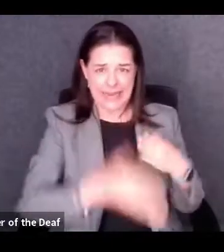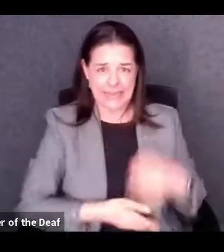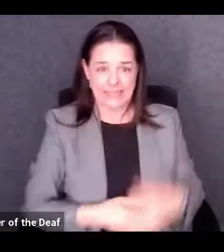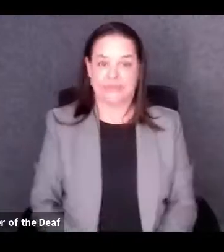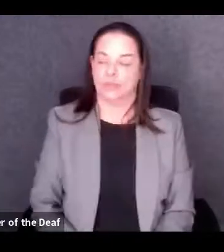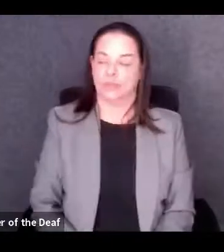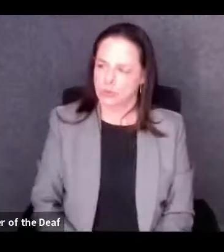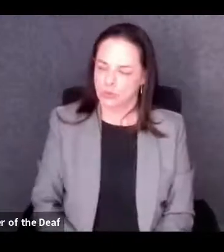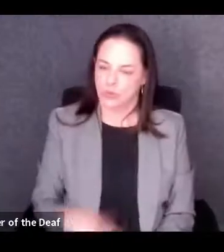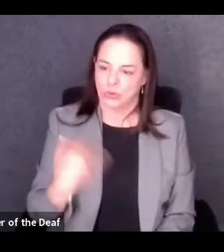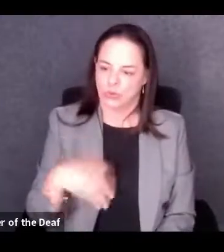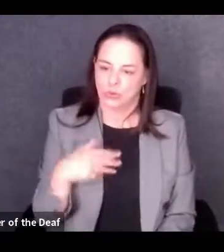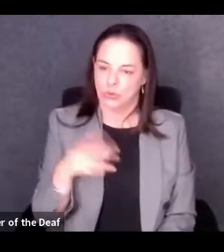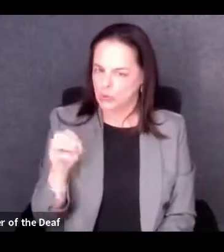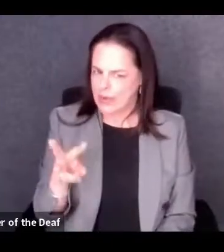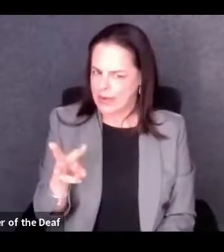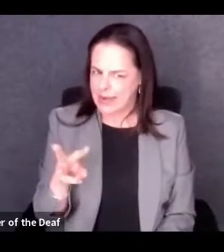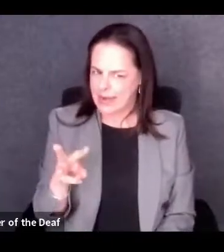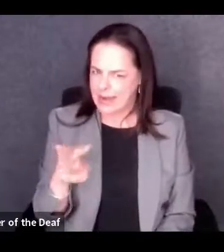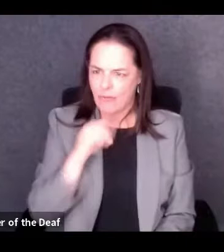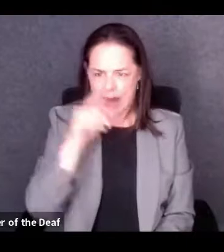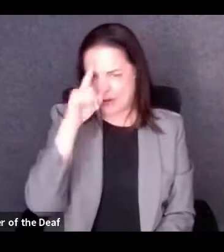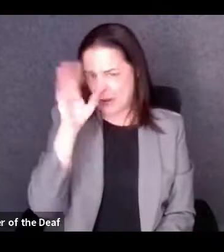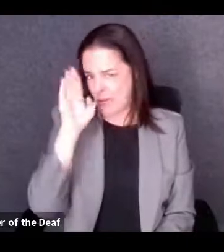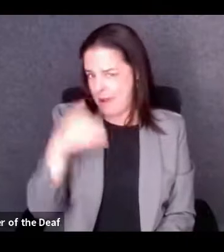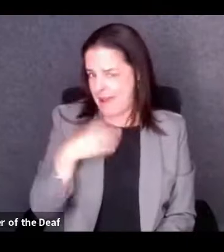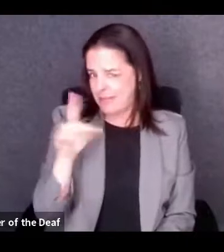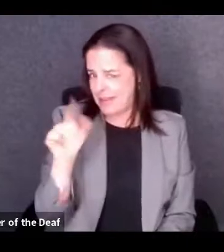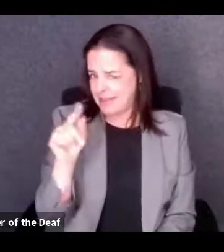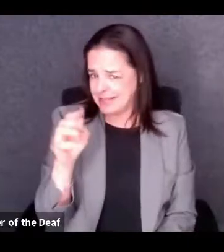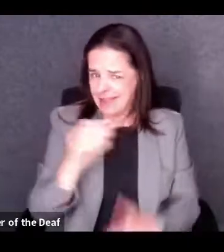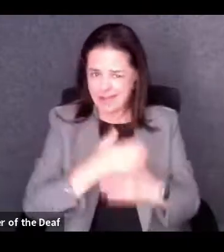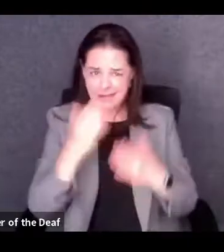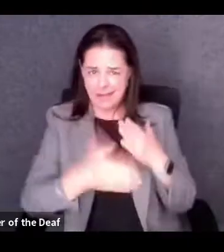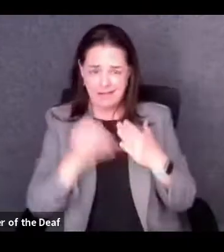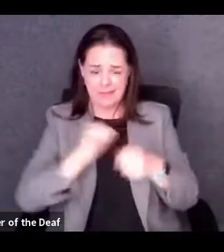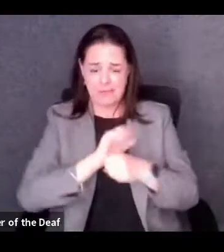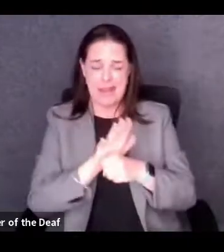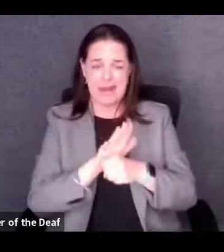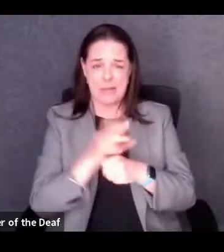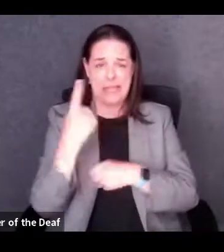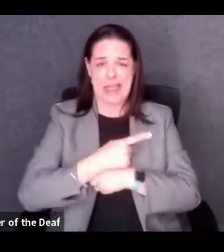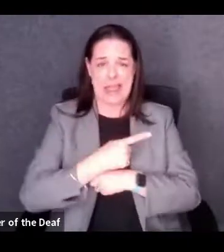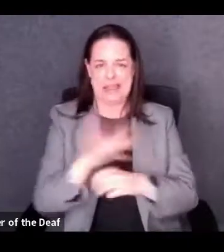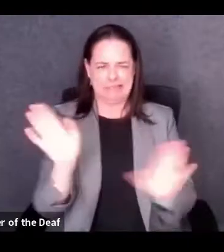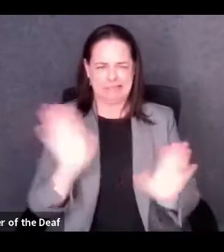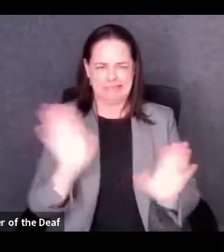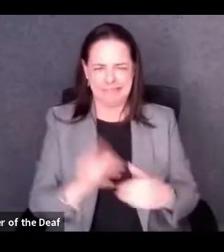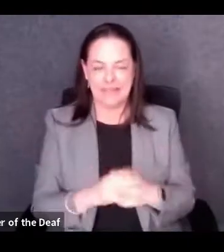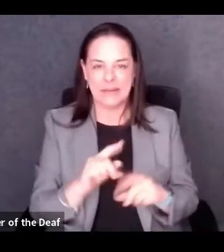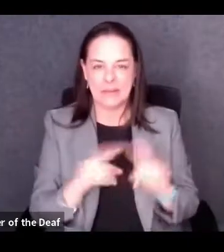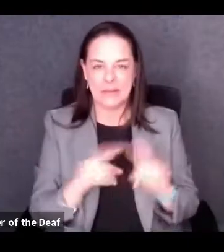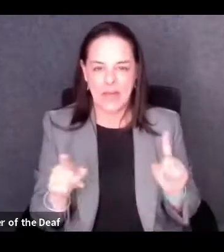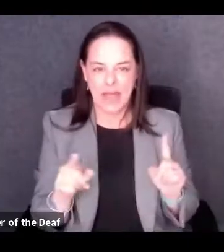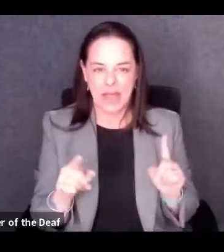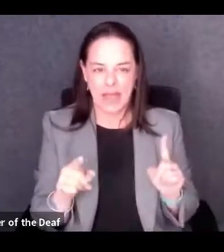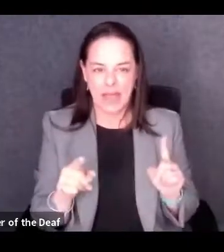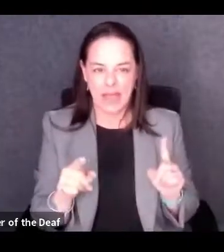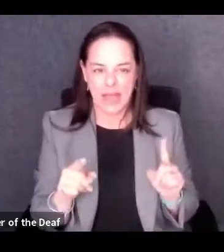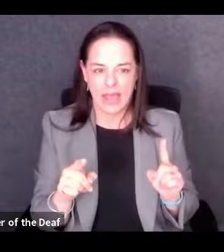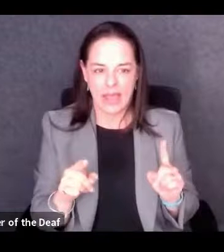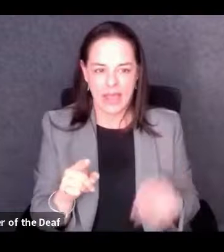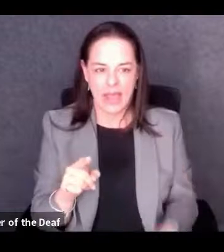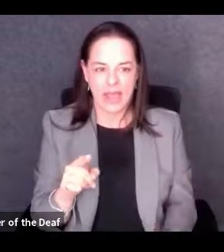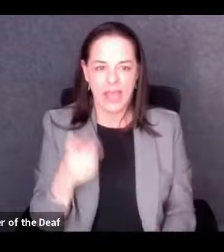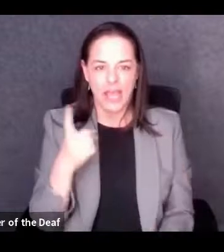Wow. I don't think we're going to have a day that's the end of the pandemic day. I think that Dr. Reed's got